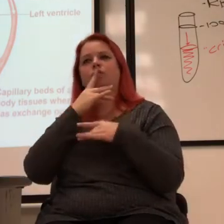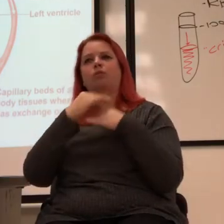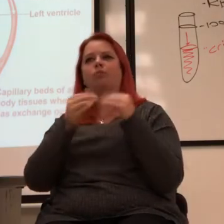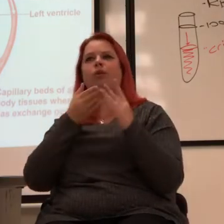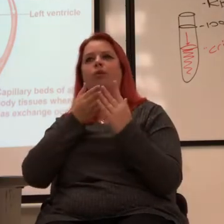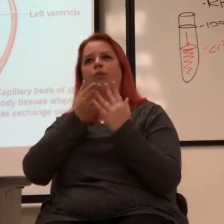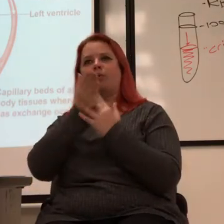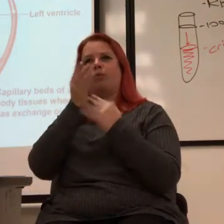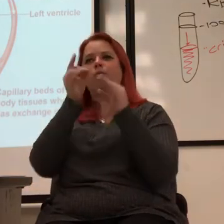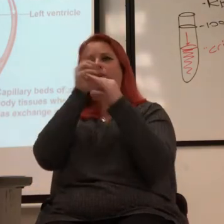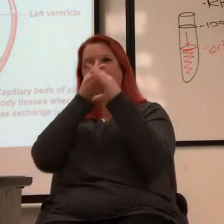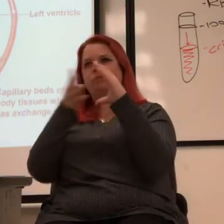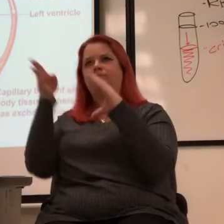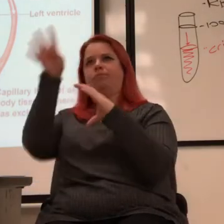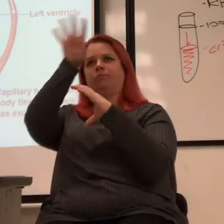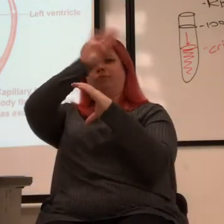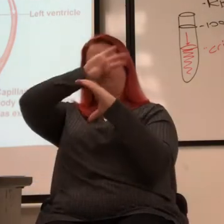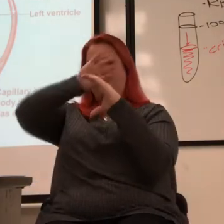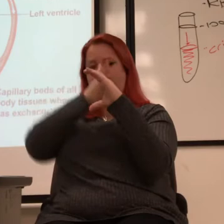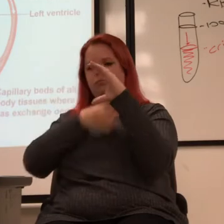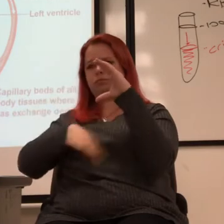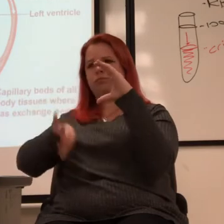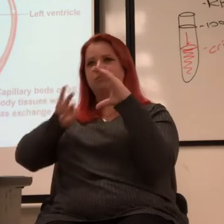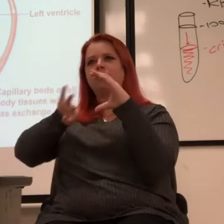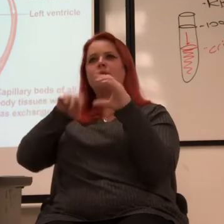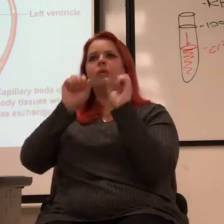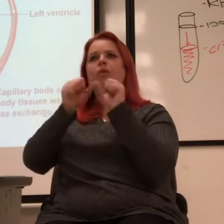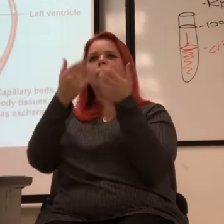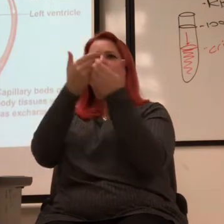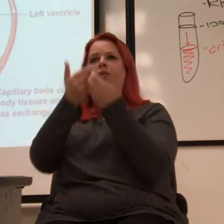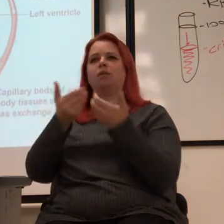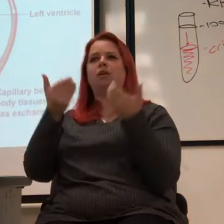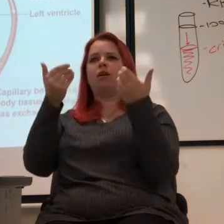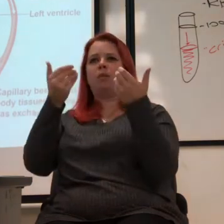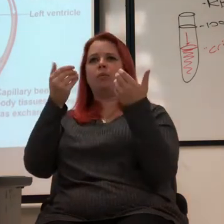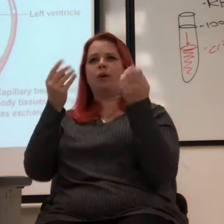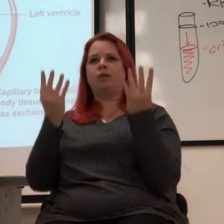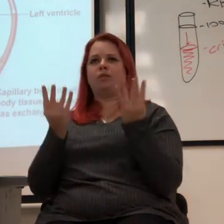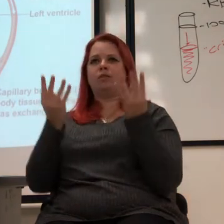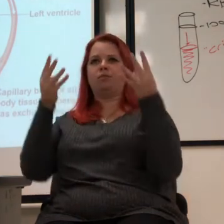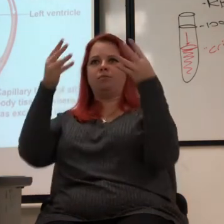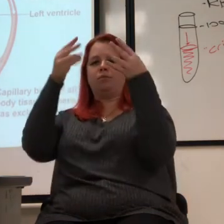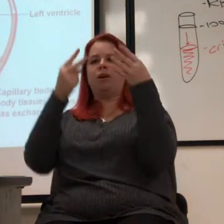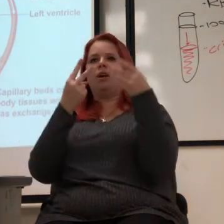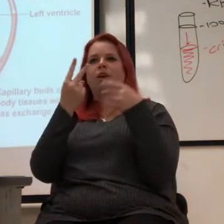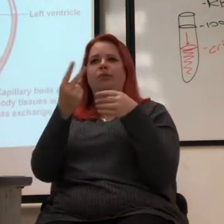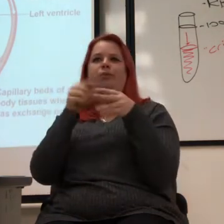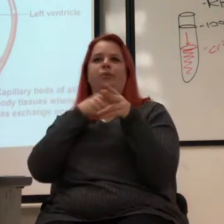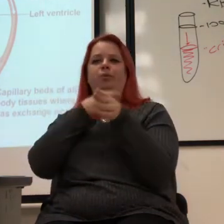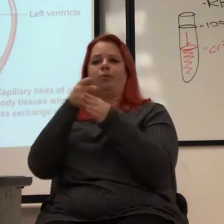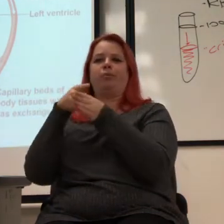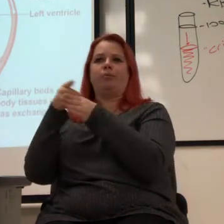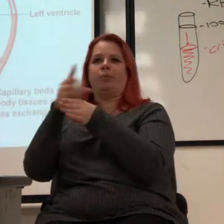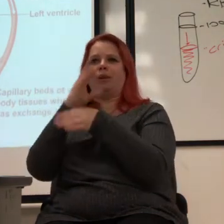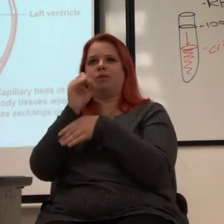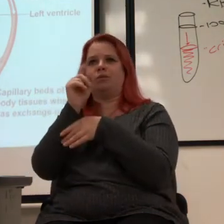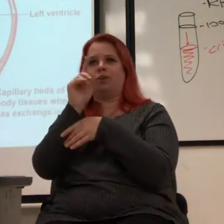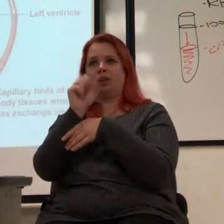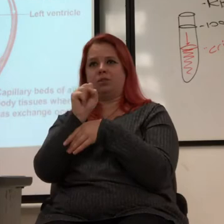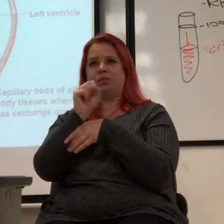loop vascular system. We can divide this double loop system of tubes into two main circuits, pulmonary